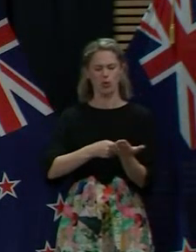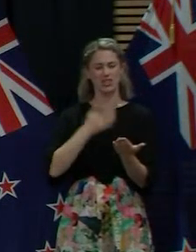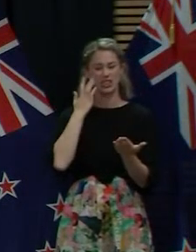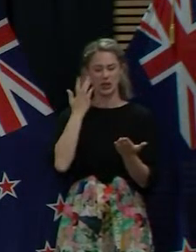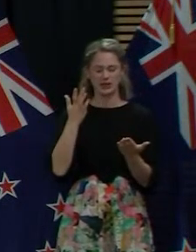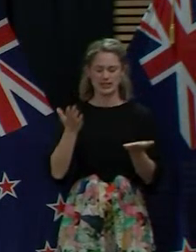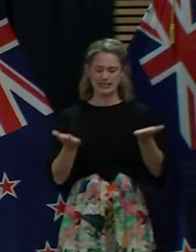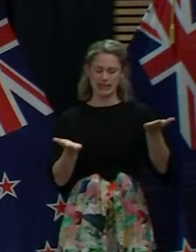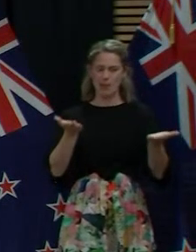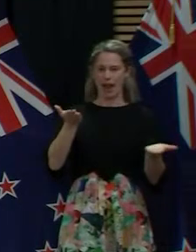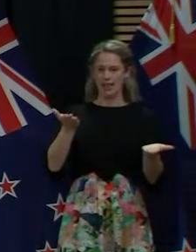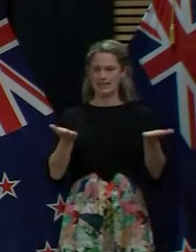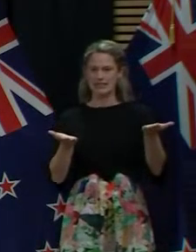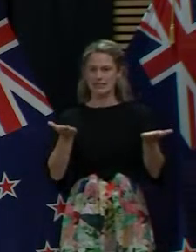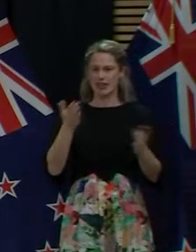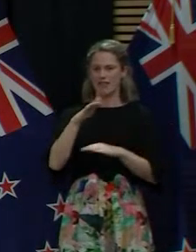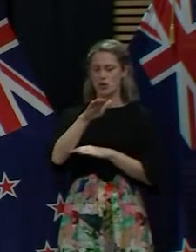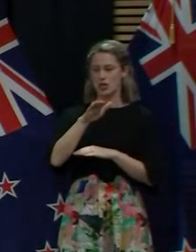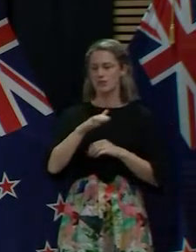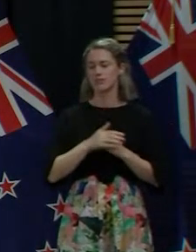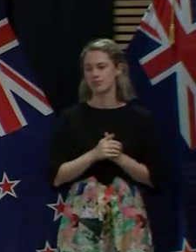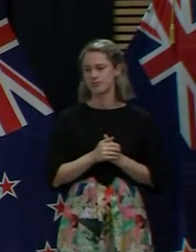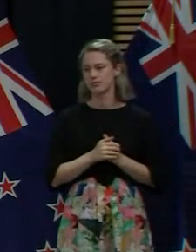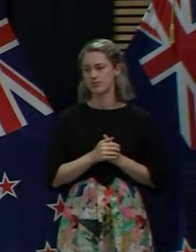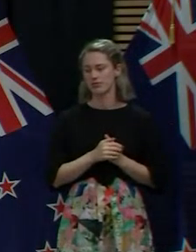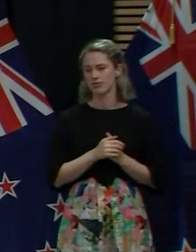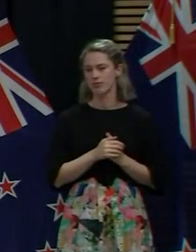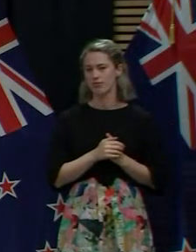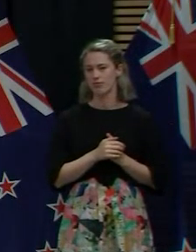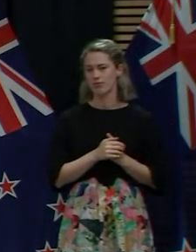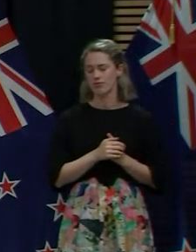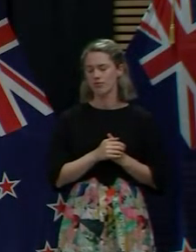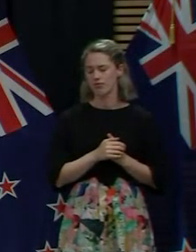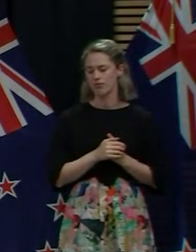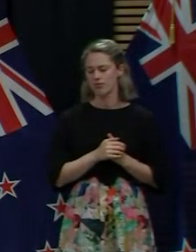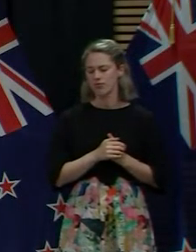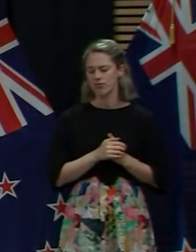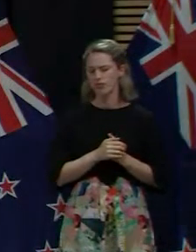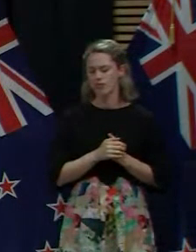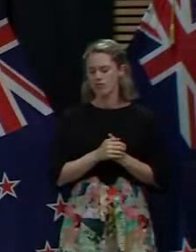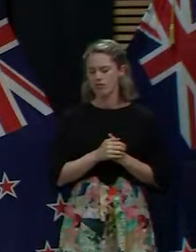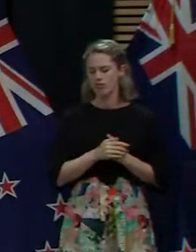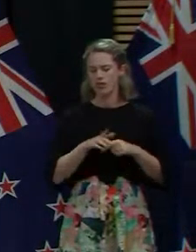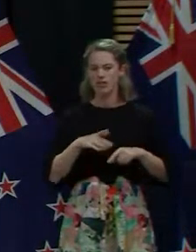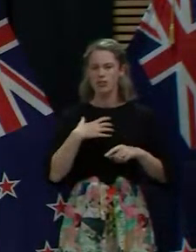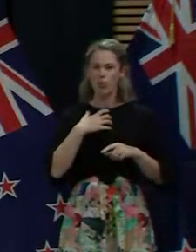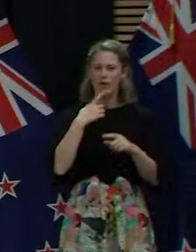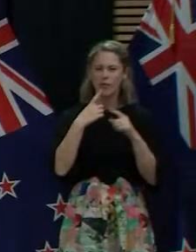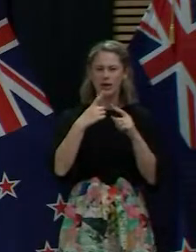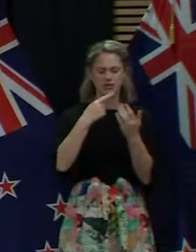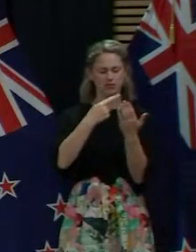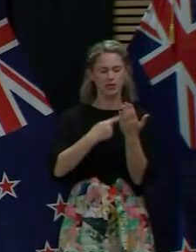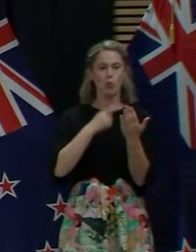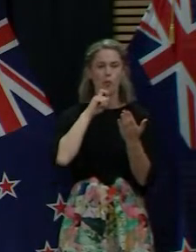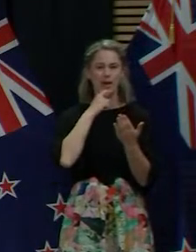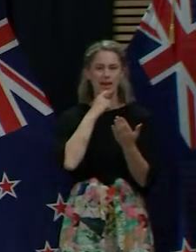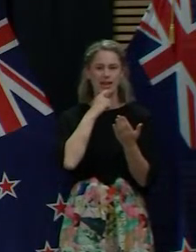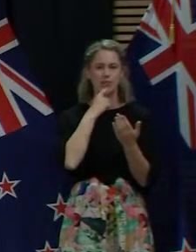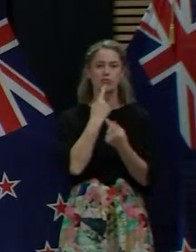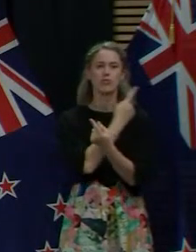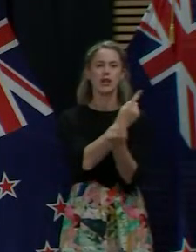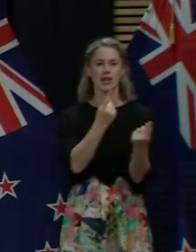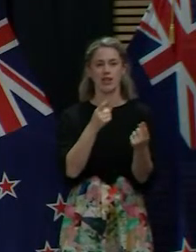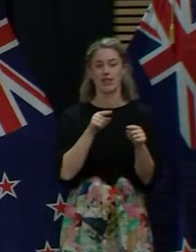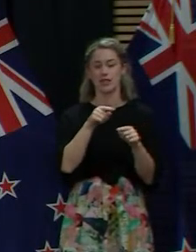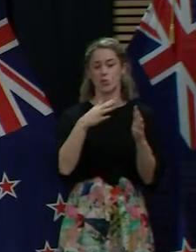trade-off. There are important updates to the work we've released today that we're working on at the moment. These are going to be released in the coming weeks